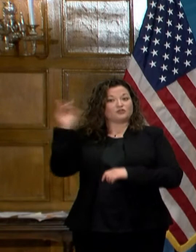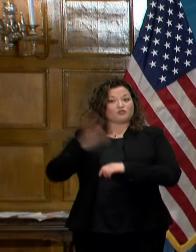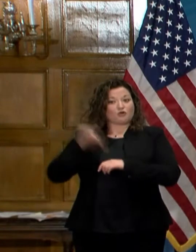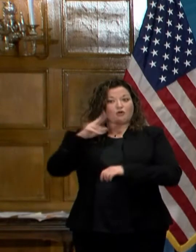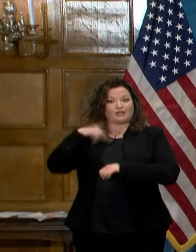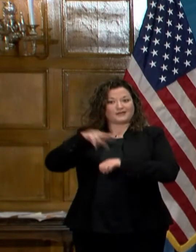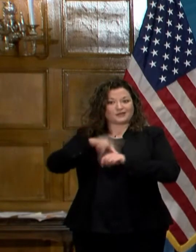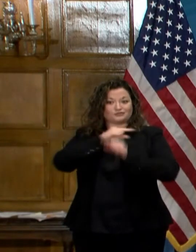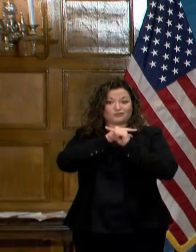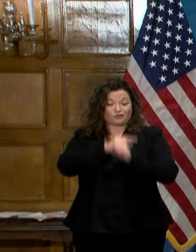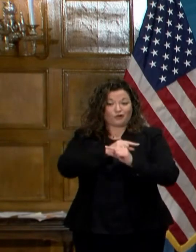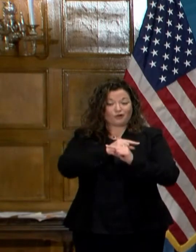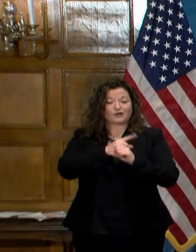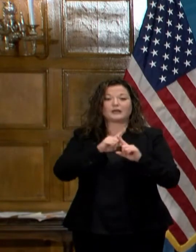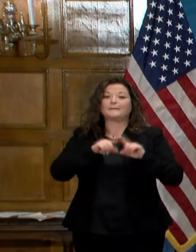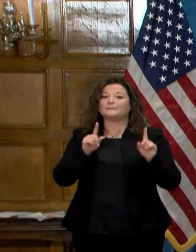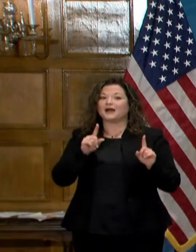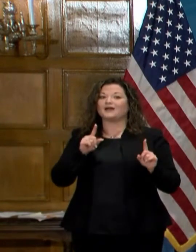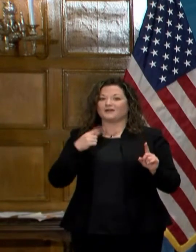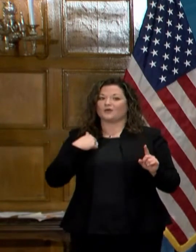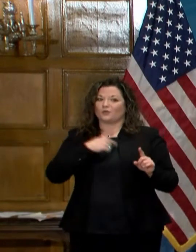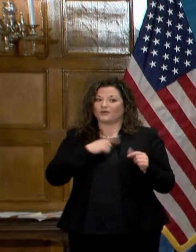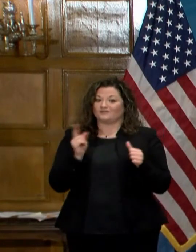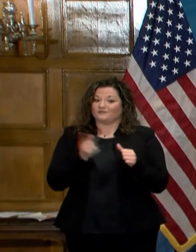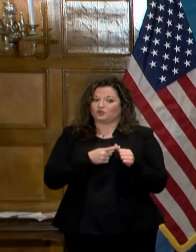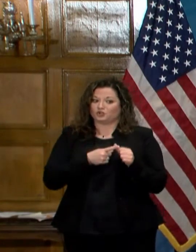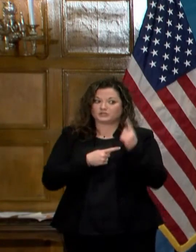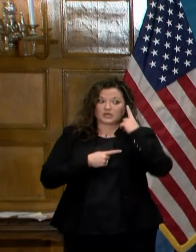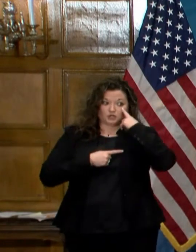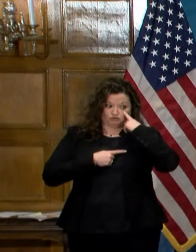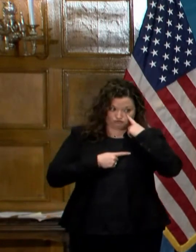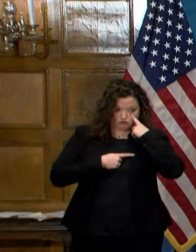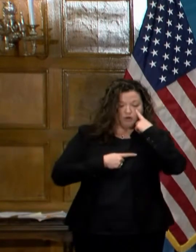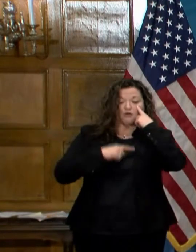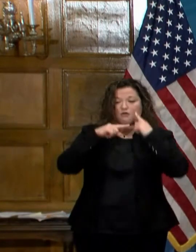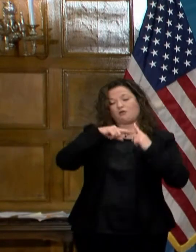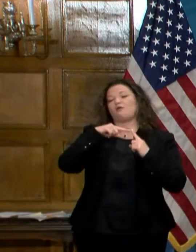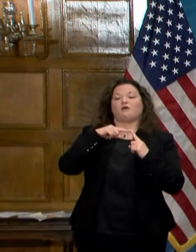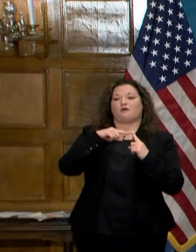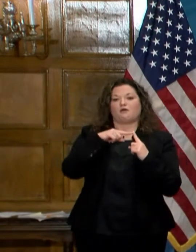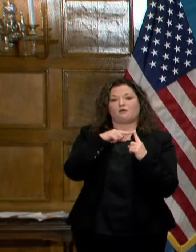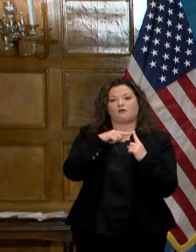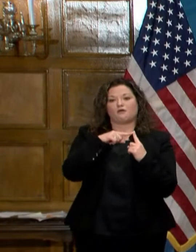but it was actually after visibly seeing the